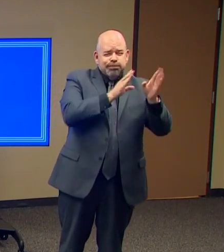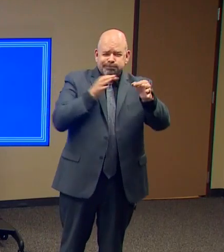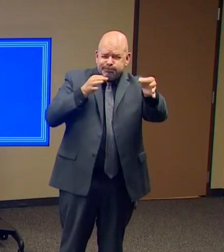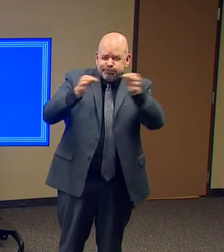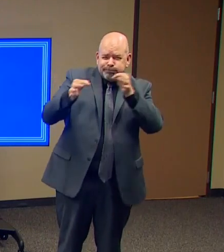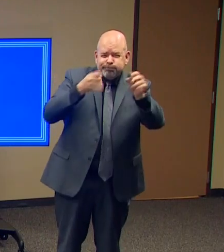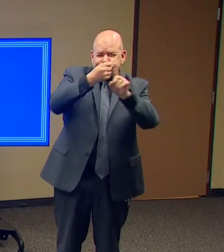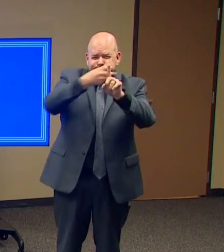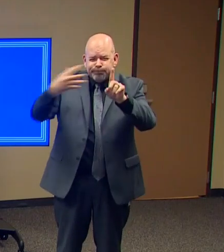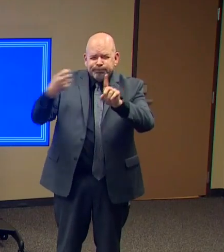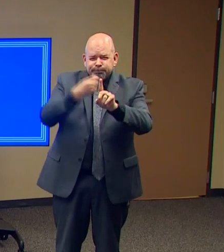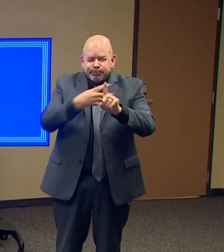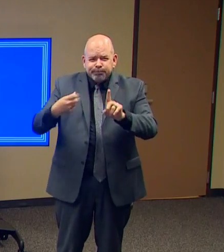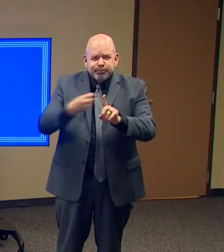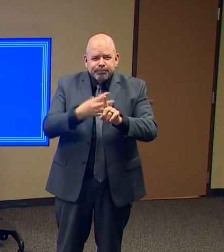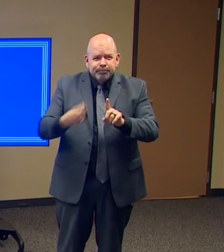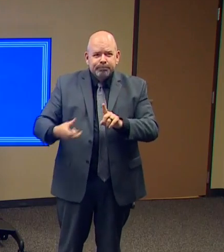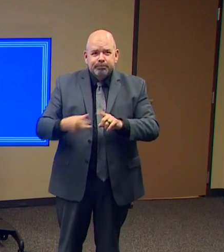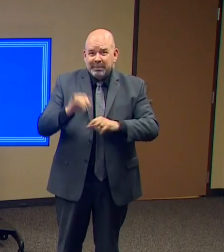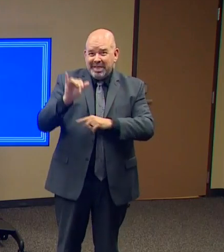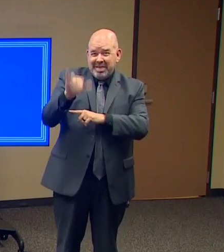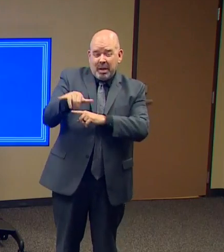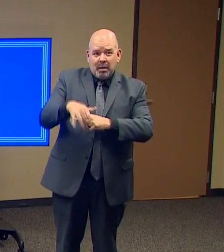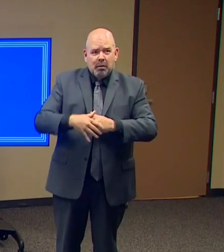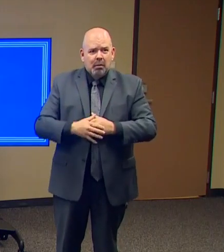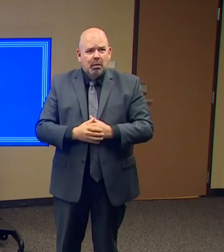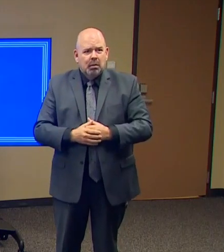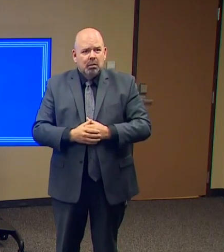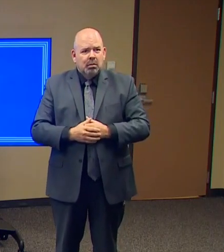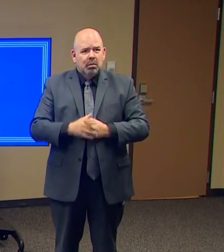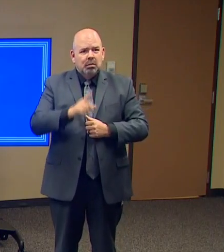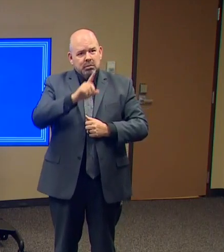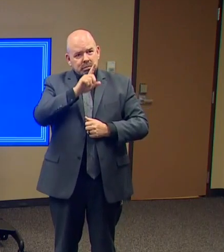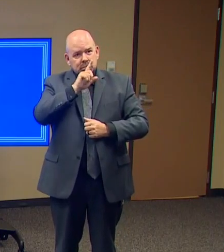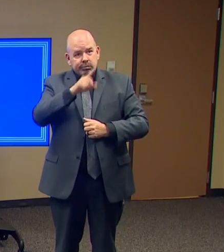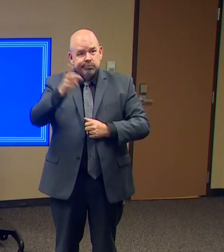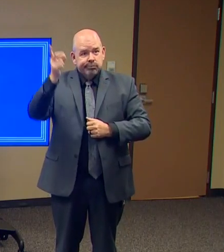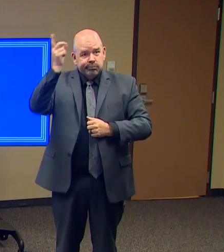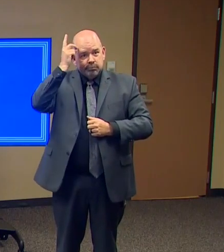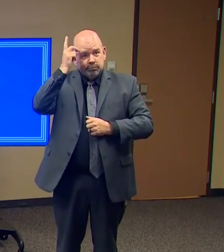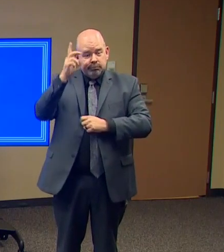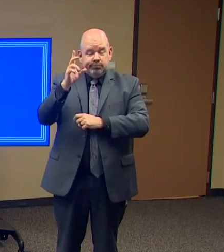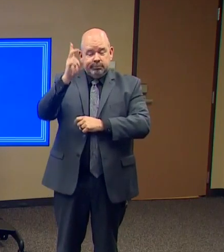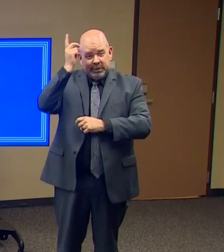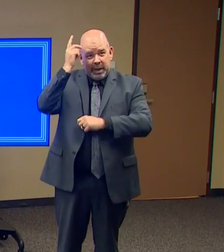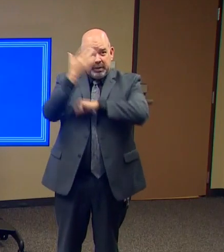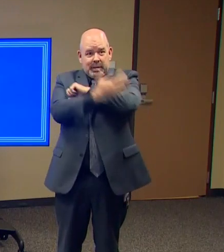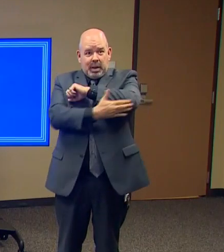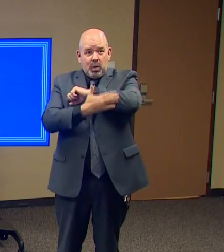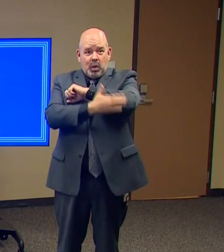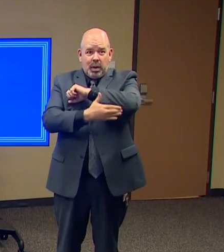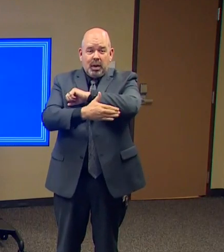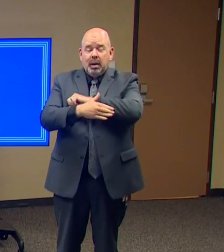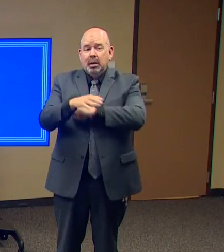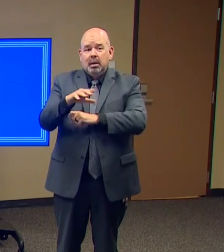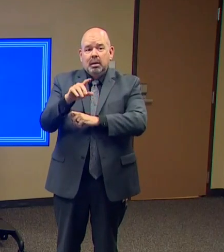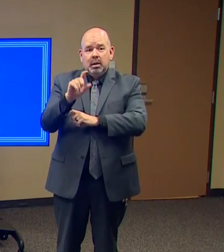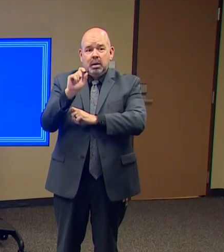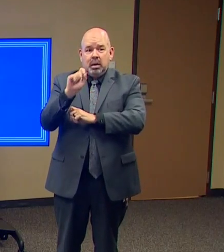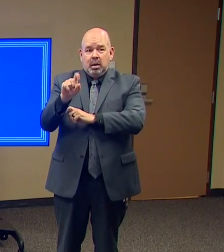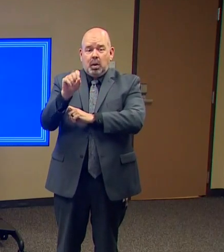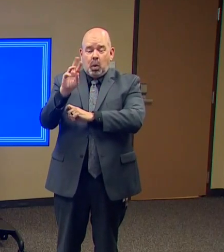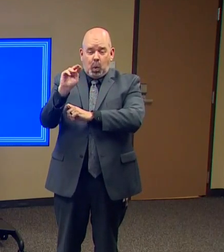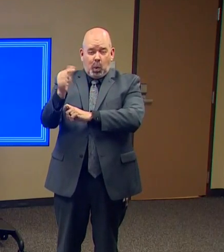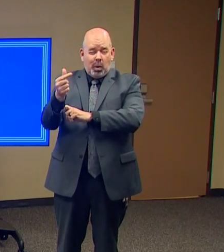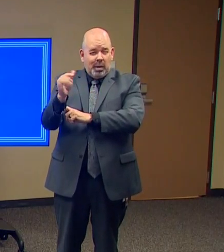dallascountycovid.org. If you don't have it, download it from there. If you do have it, you may want to go back because they've updated it. There's a